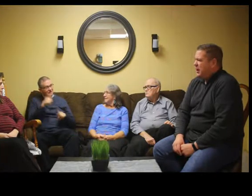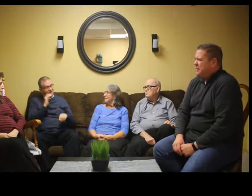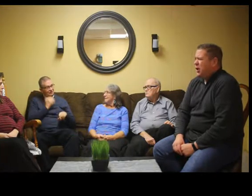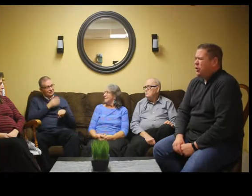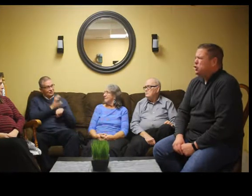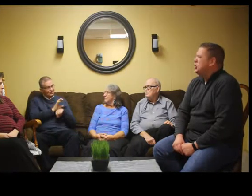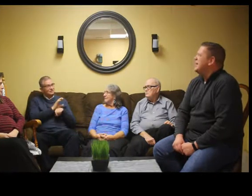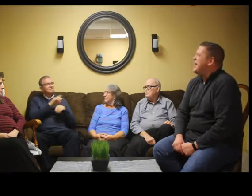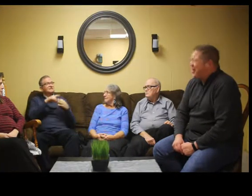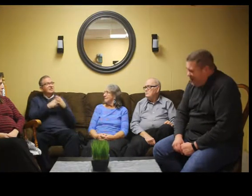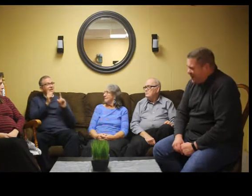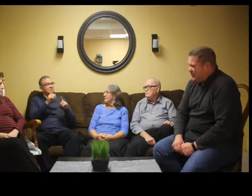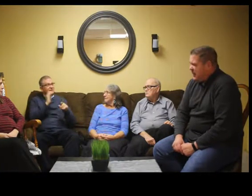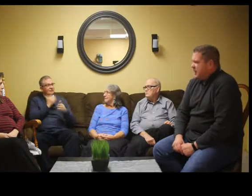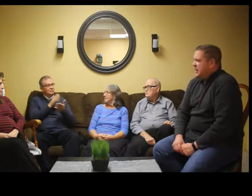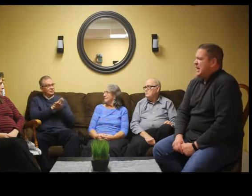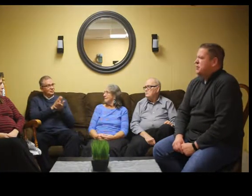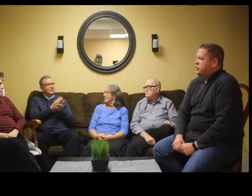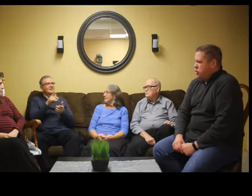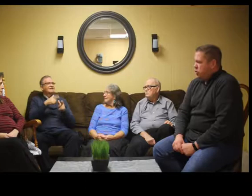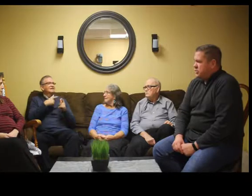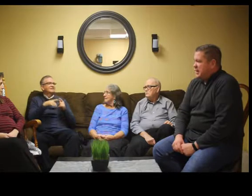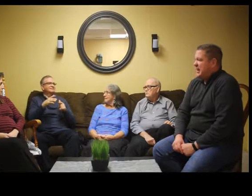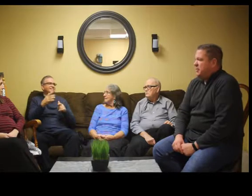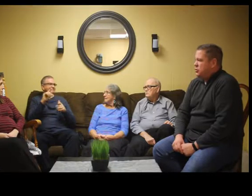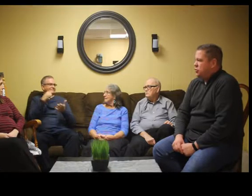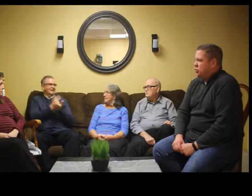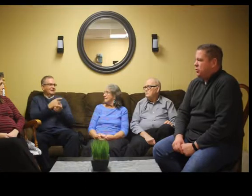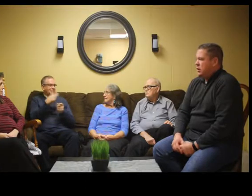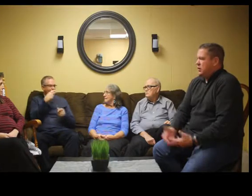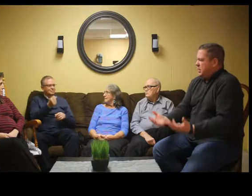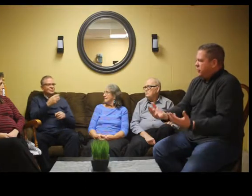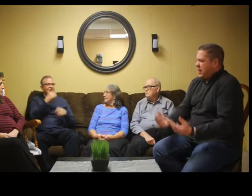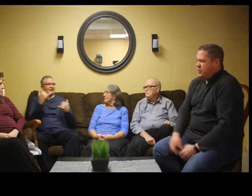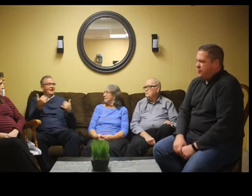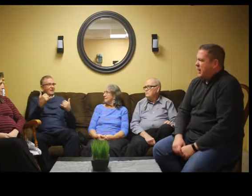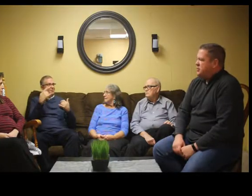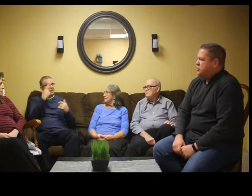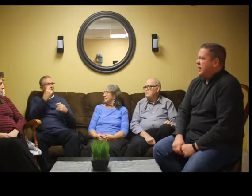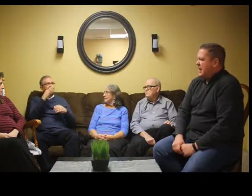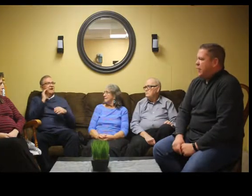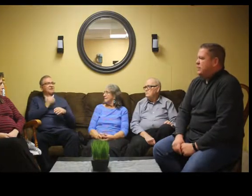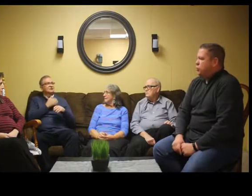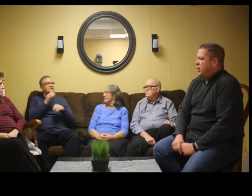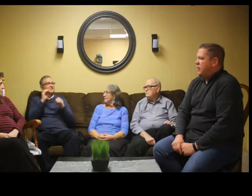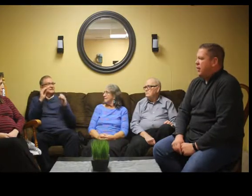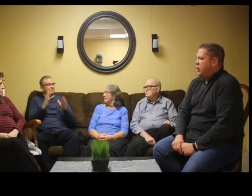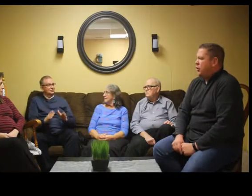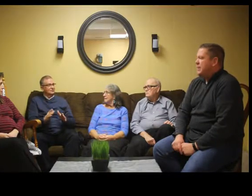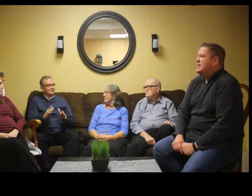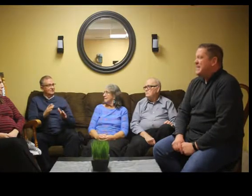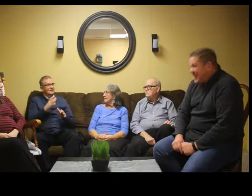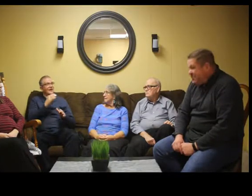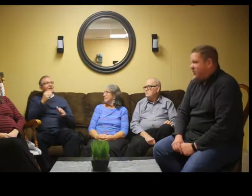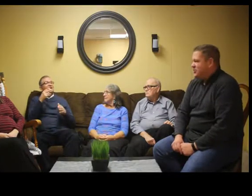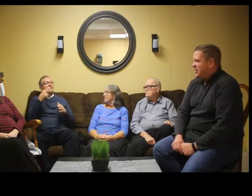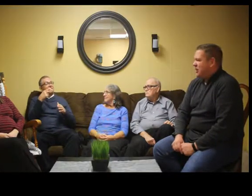but understood nothing. He came to our church, then he came to our school. He graduated from high school, and now he's one of our teachers in our